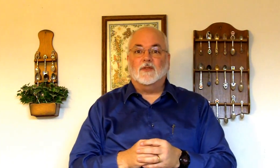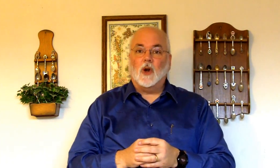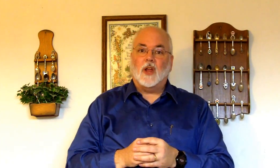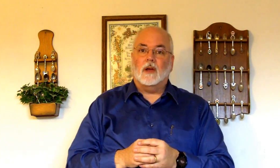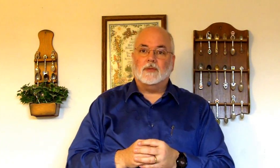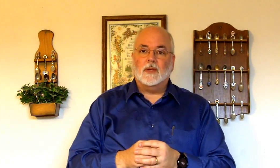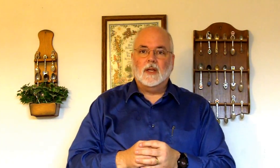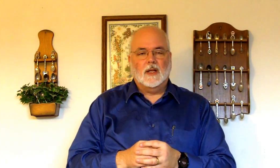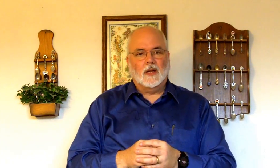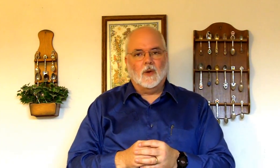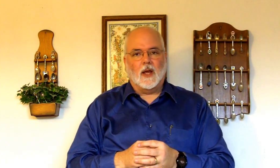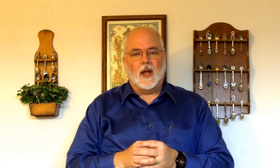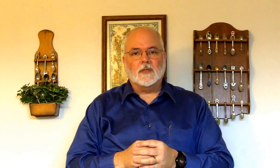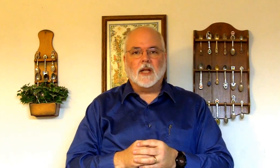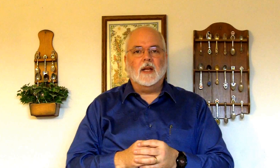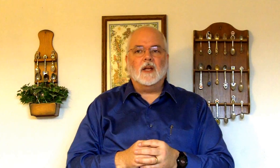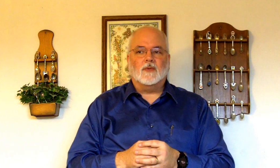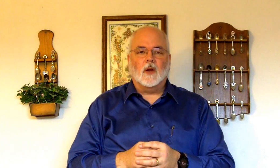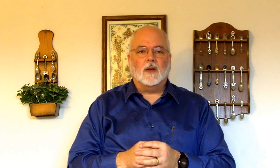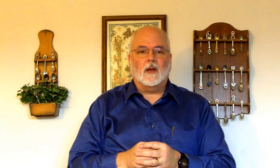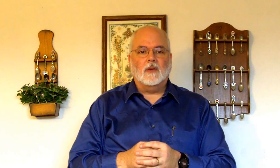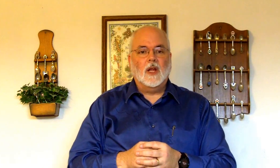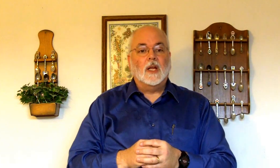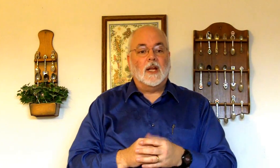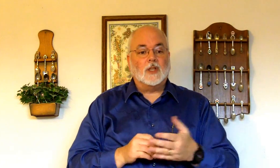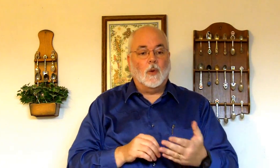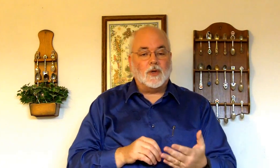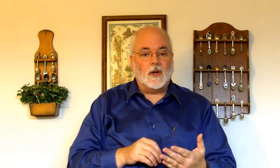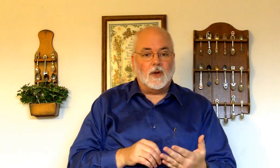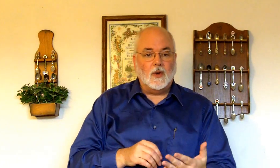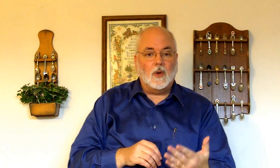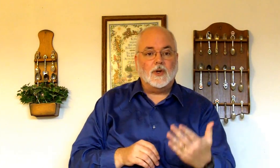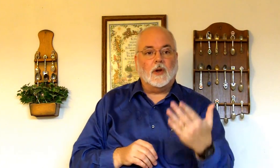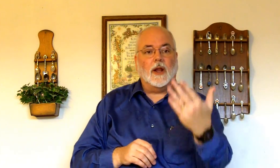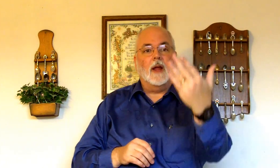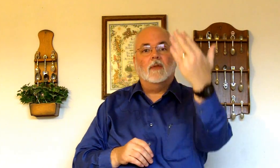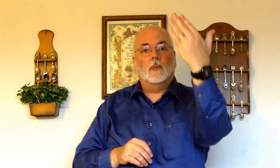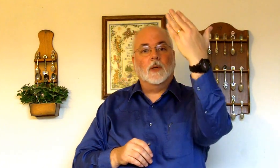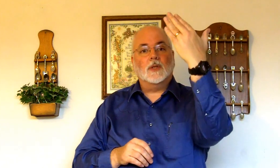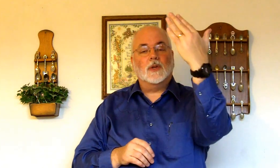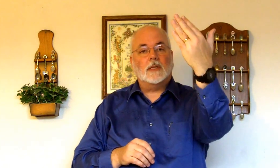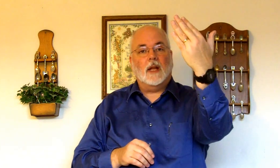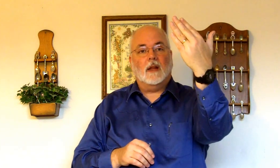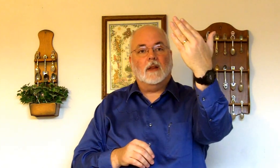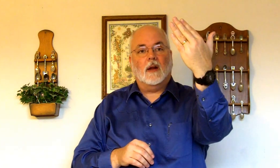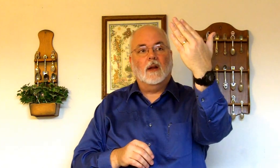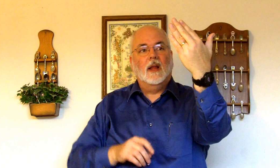front of. Okay, I'm standing in front of. And so what you're going to do is you're going to have the person you're standing there,